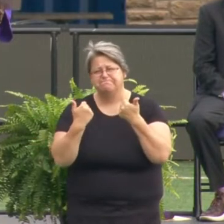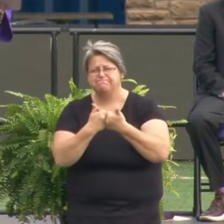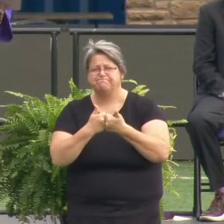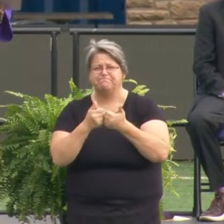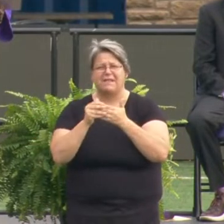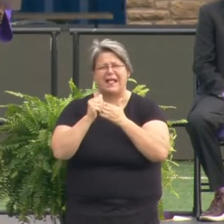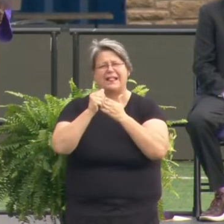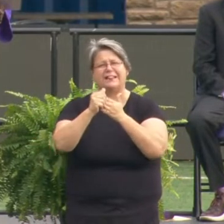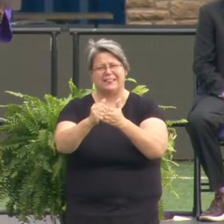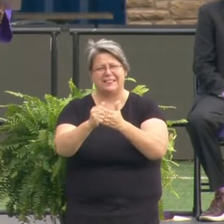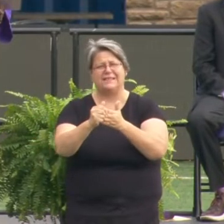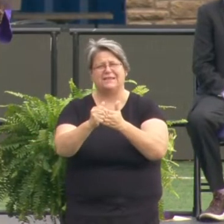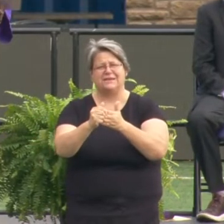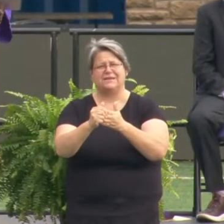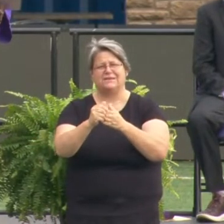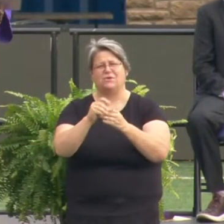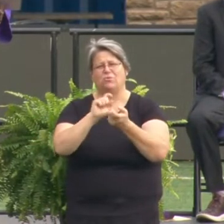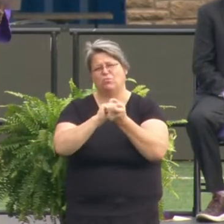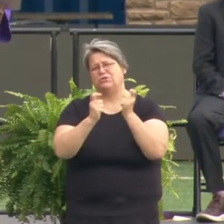change.